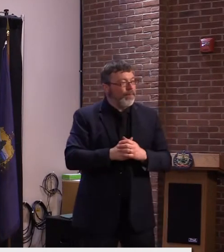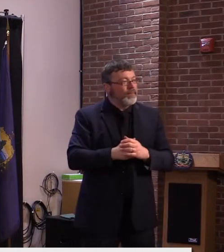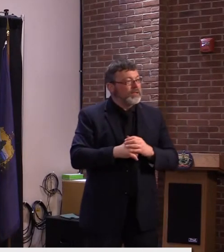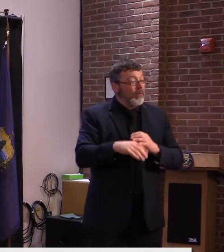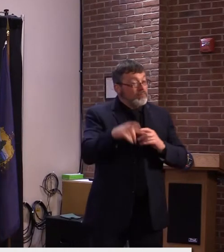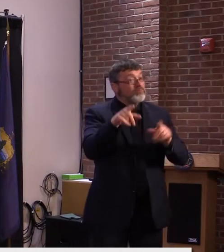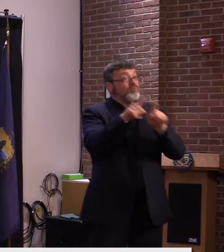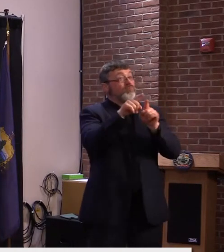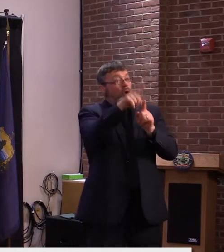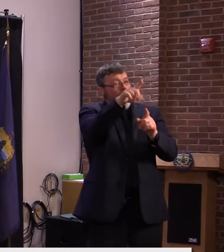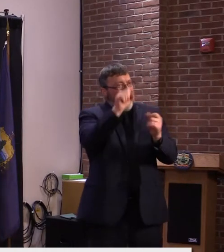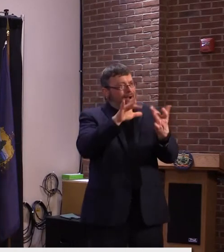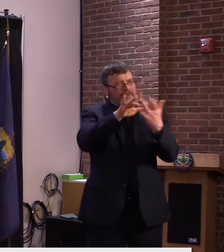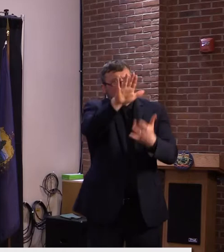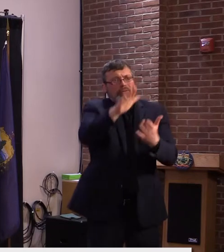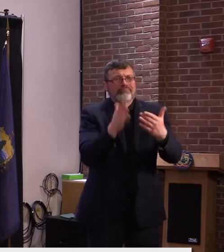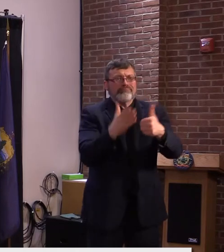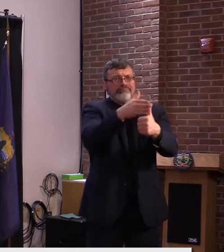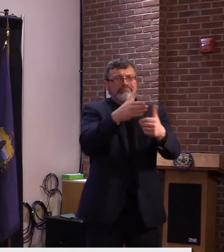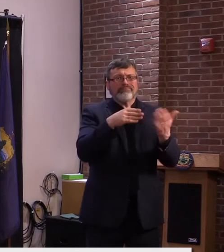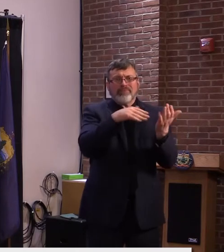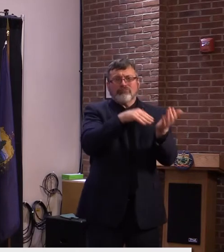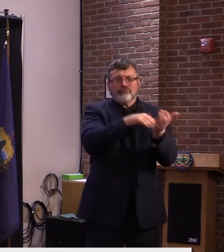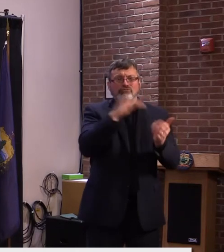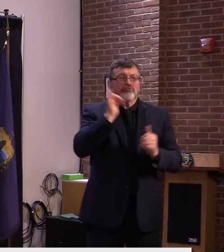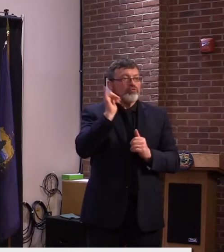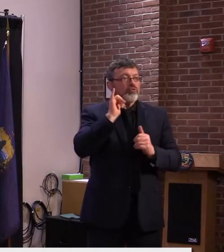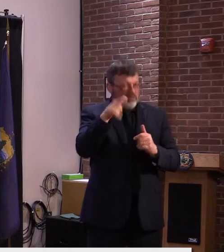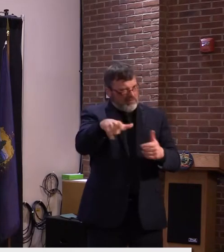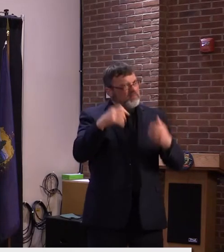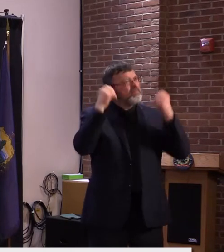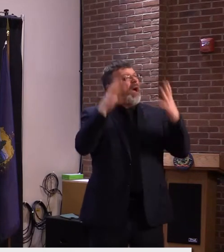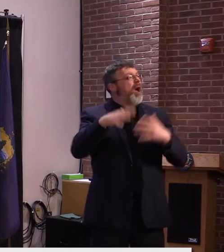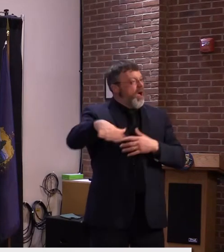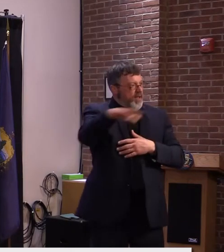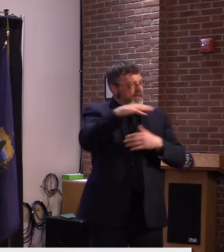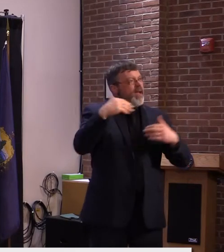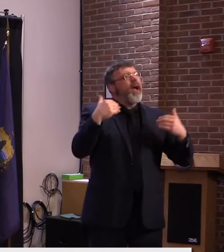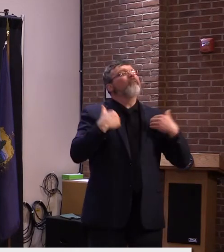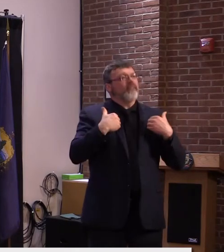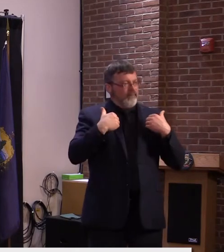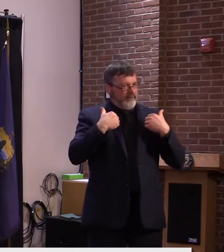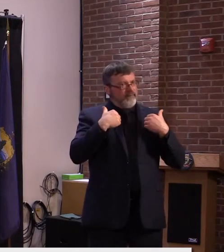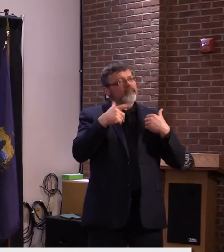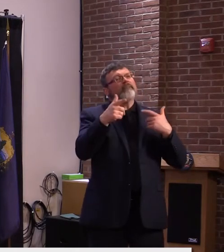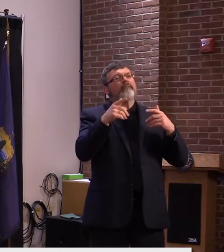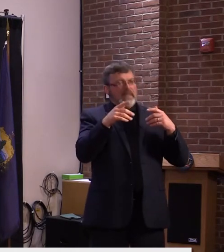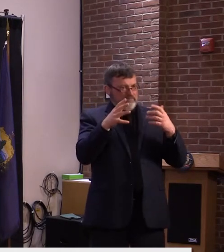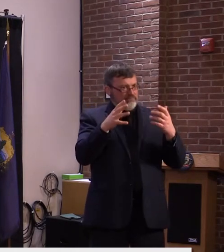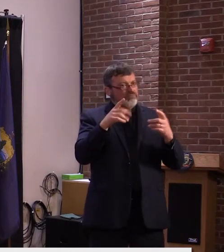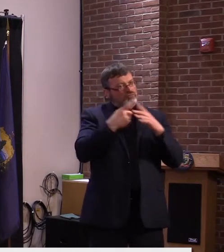administering vaccines, which is a great opportunity for patients to get their shot right then and there.